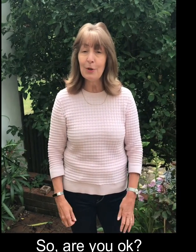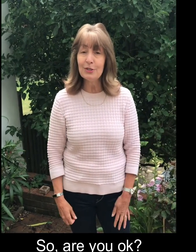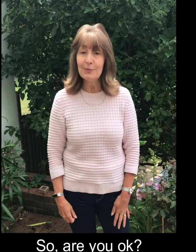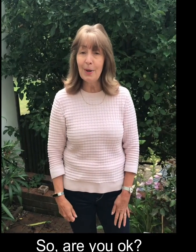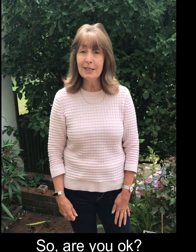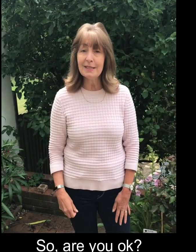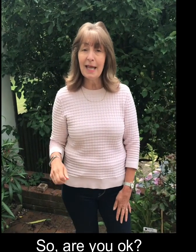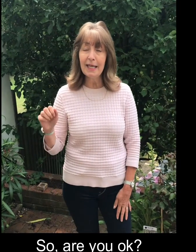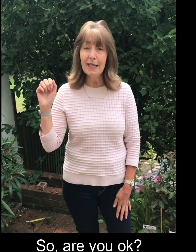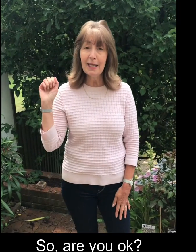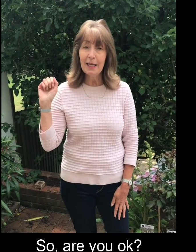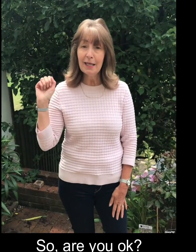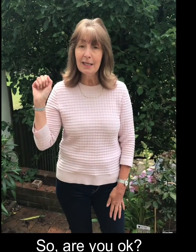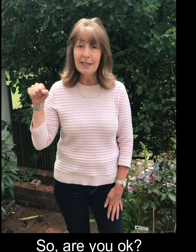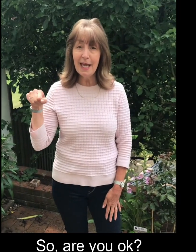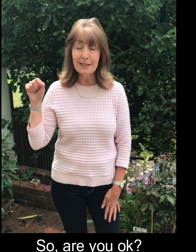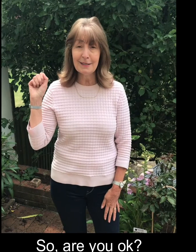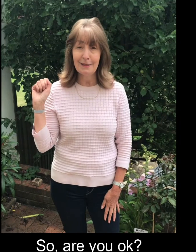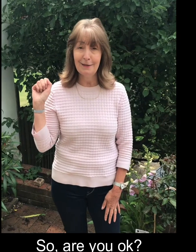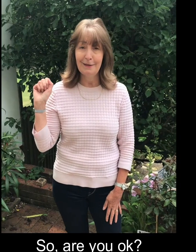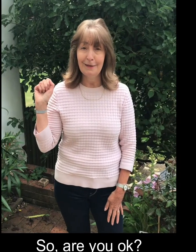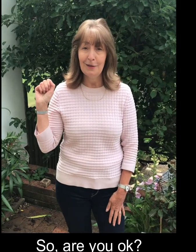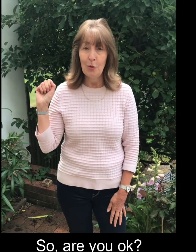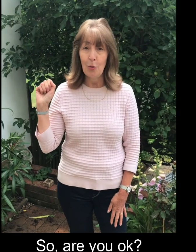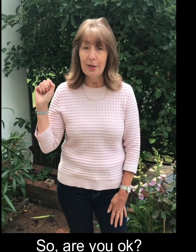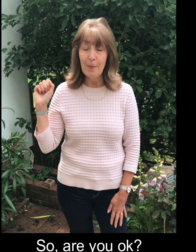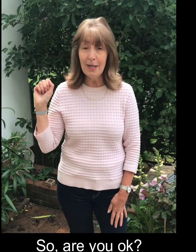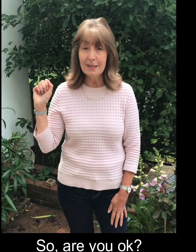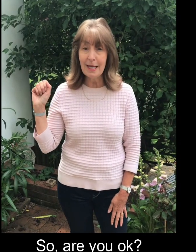person might say yes. Or they might say